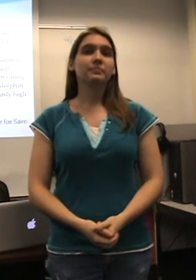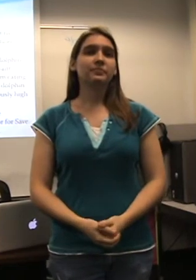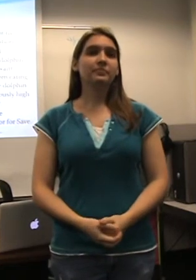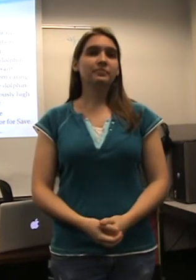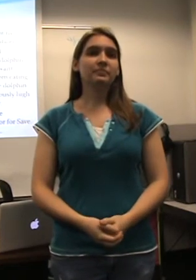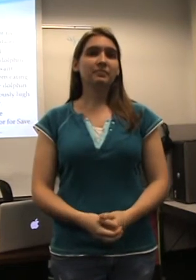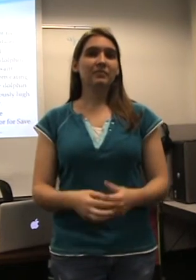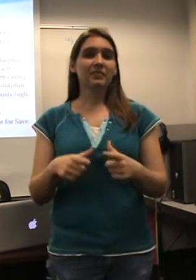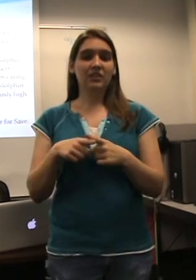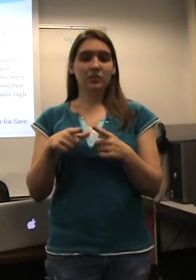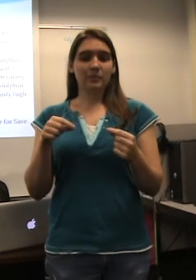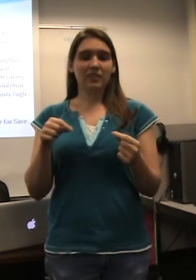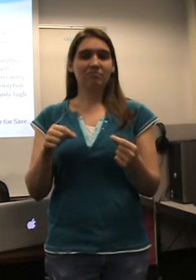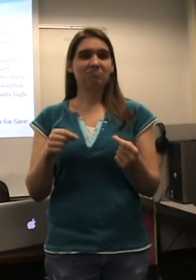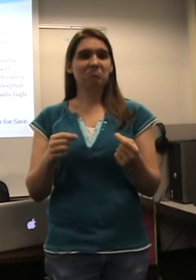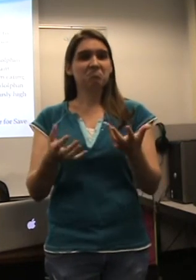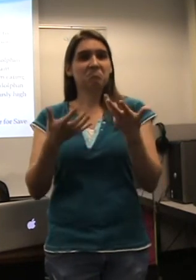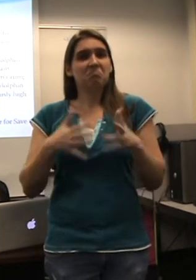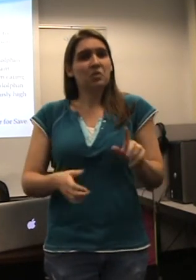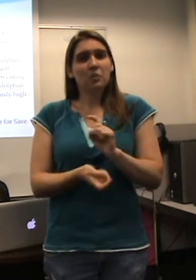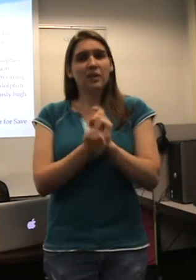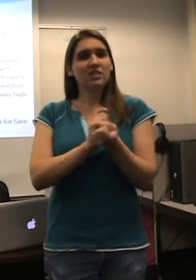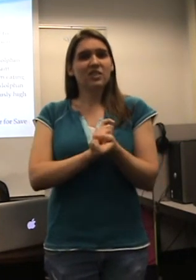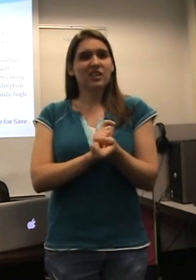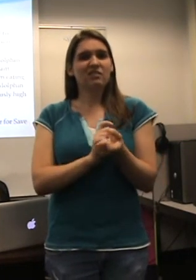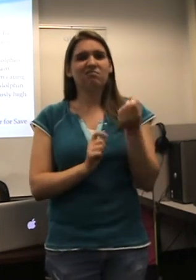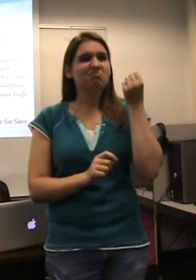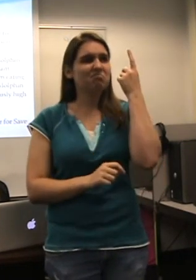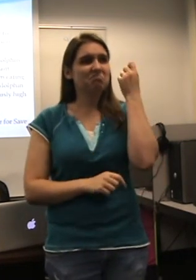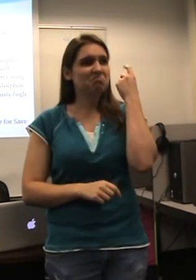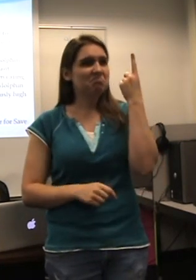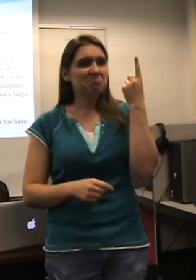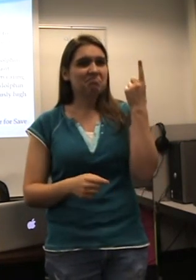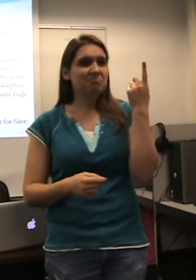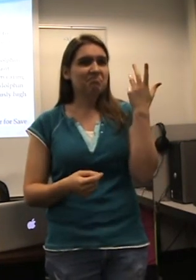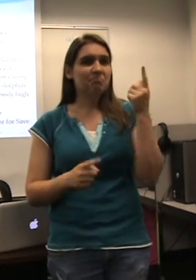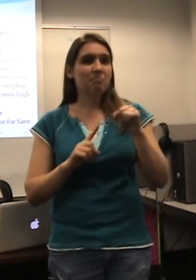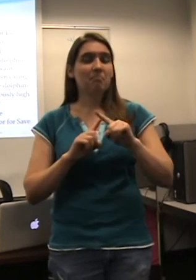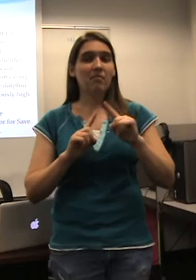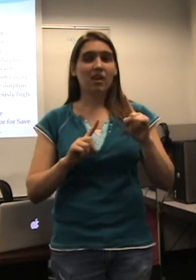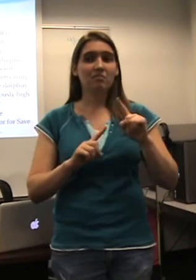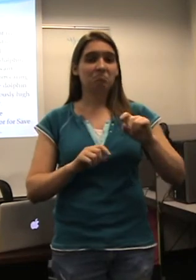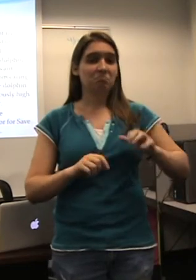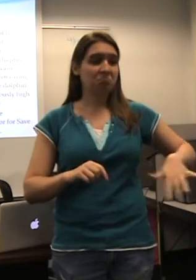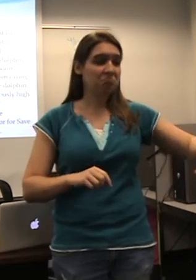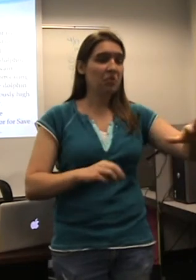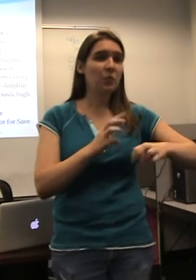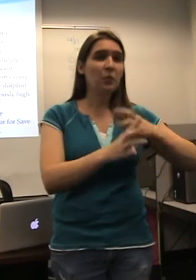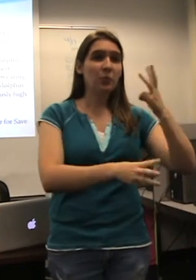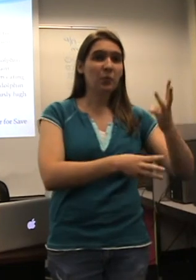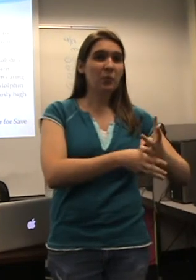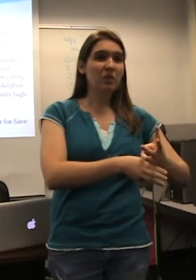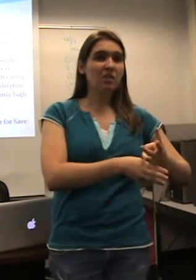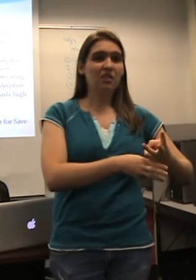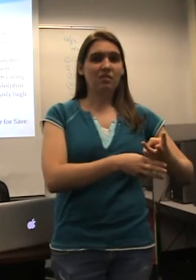Japan really doesn't want to change their tradition. They don't understand, but the world is condemning them because they're killing